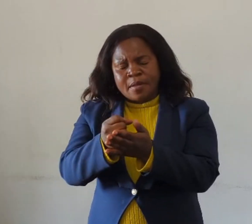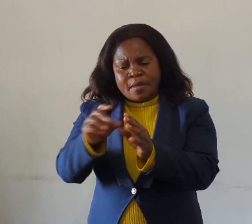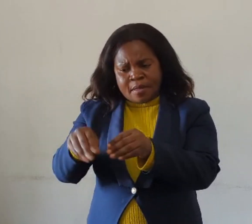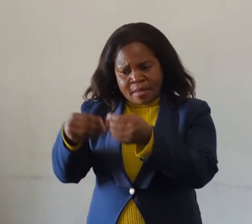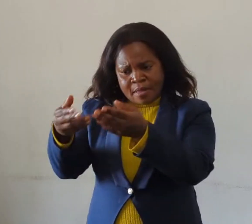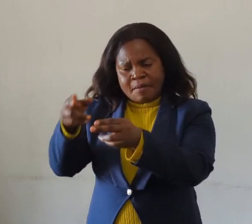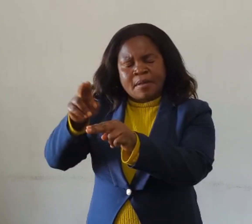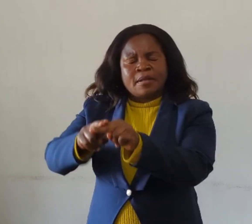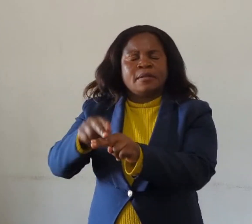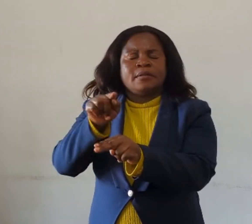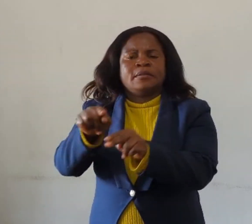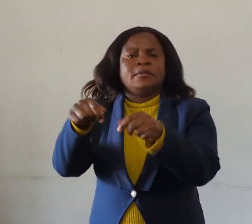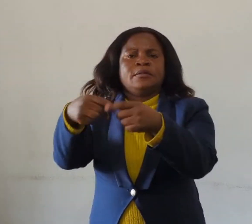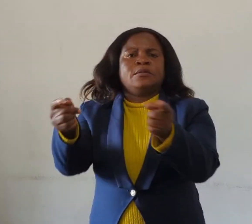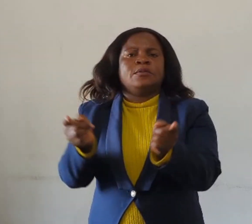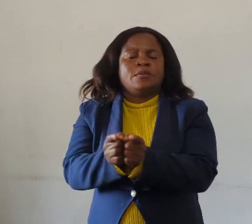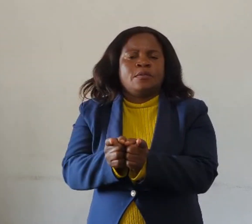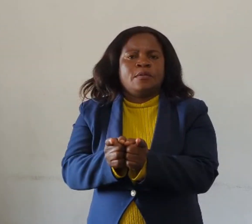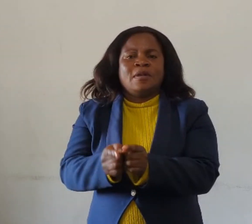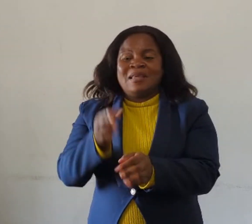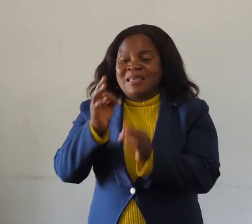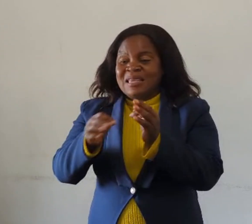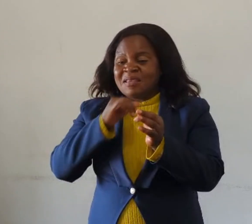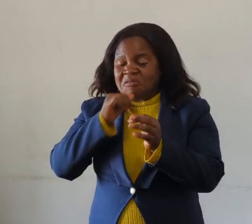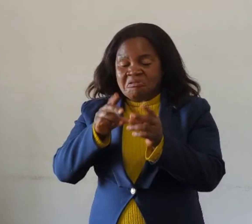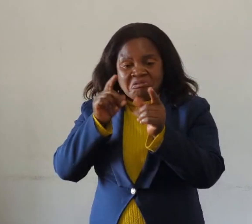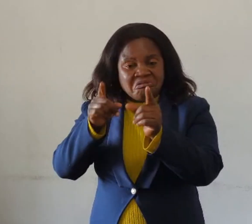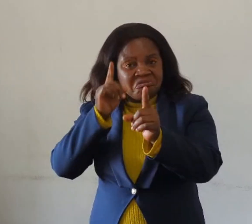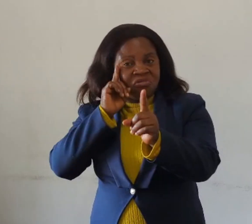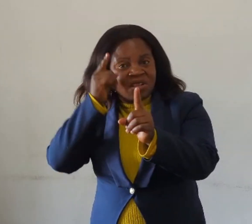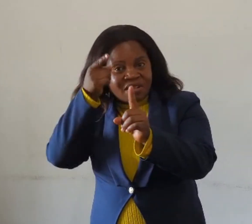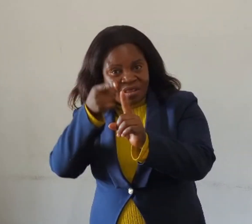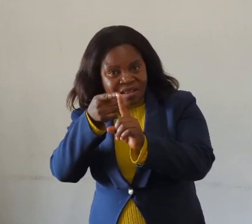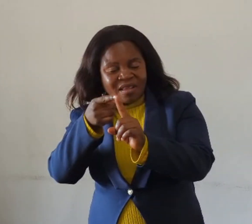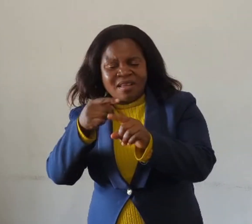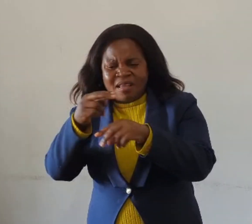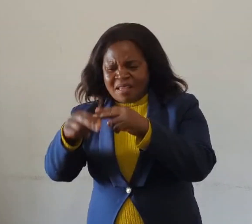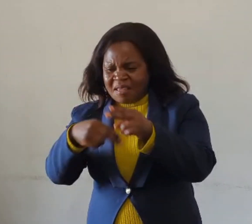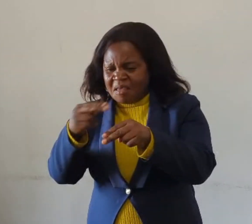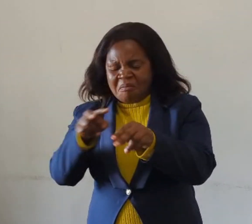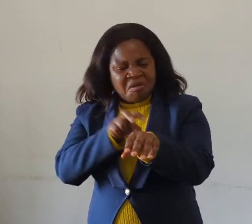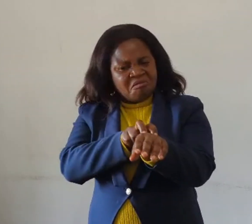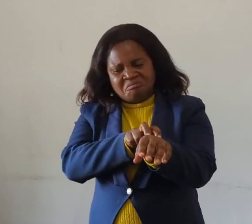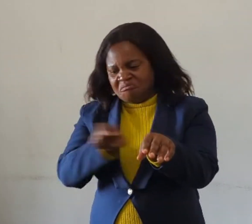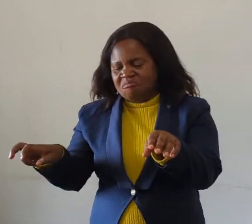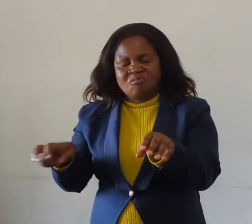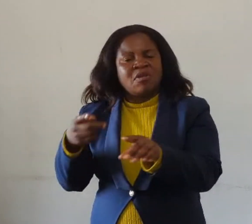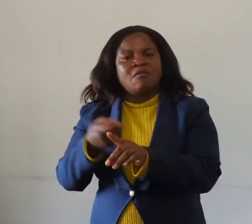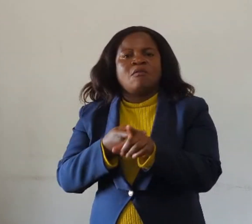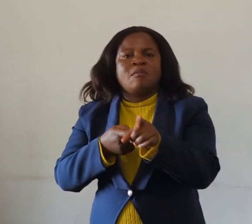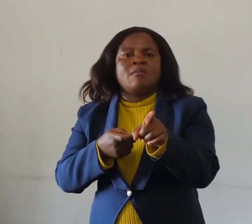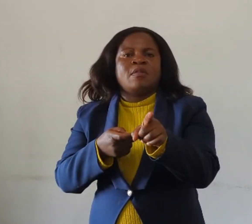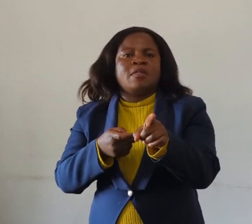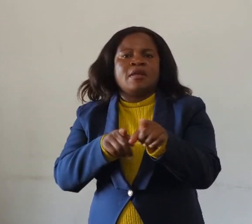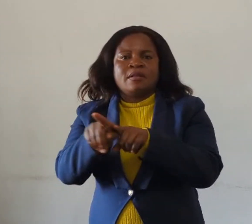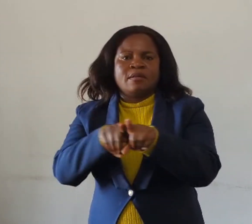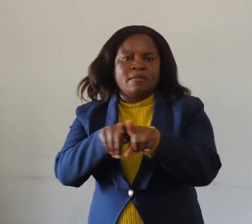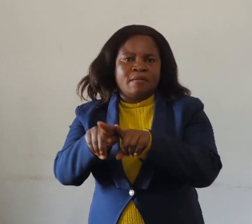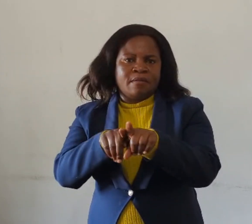category. If it does not reach the target, it drops out of that round. For council seats,